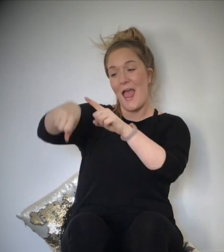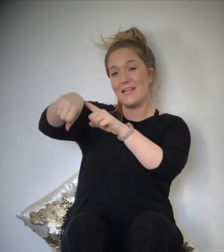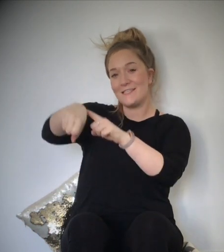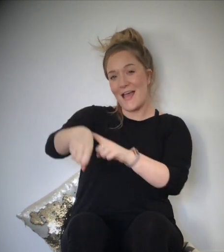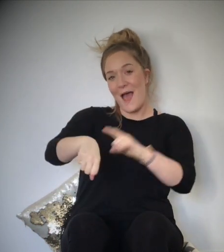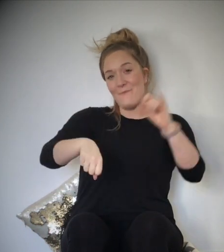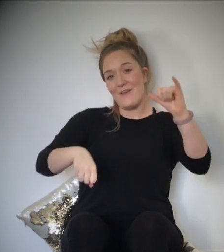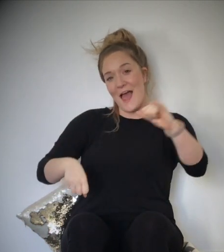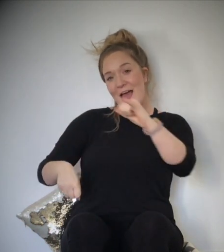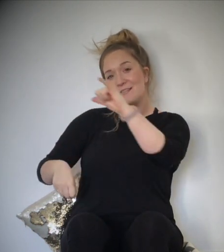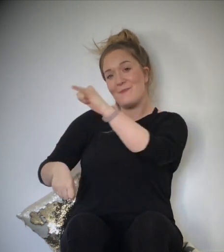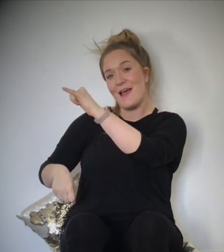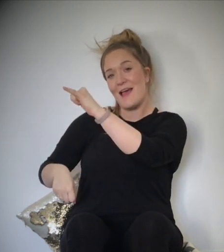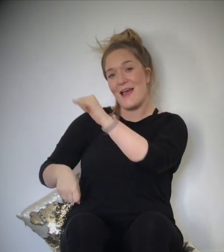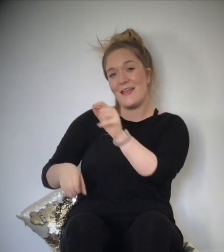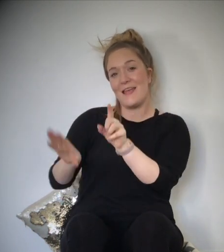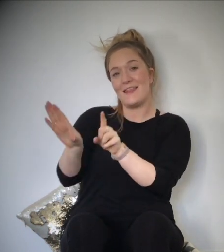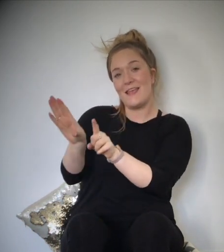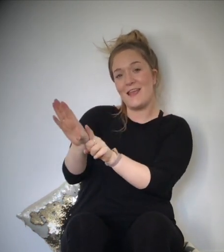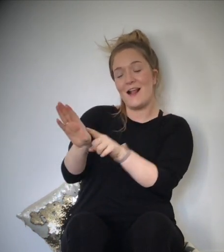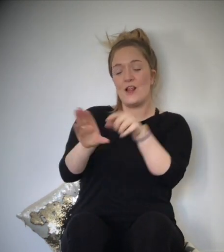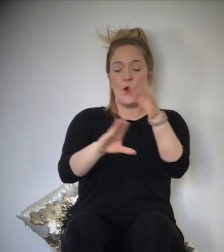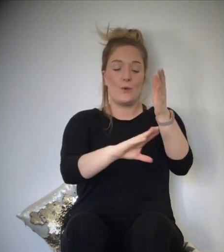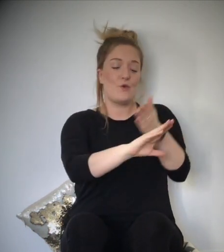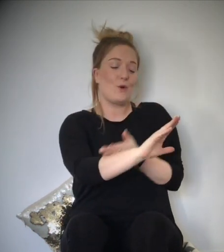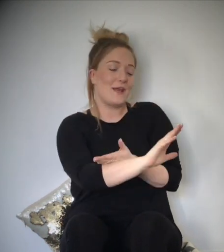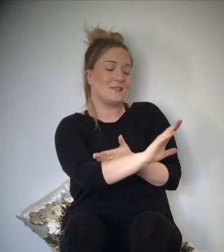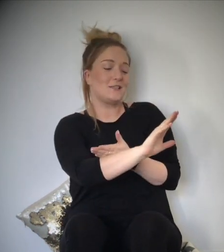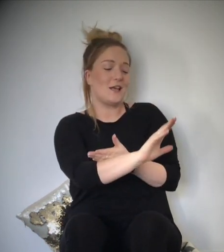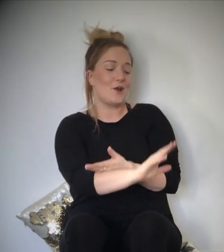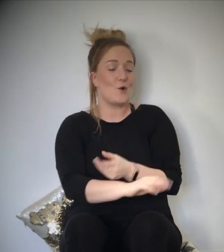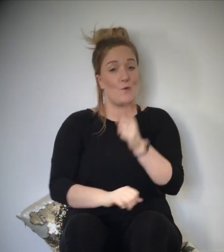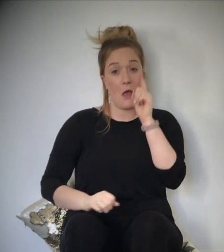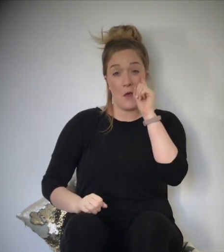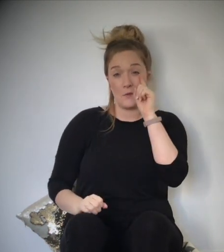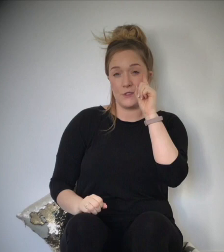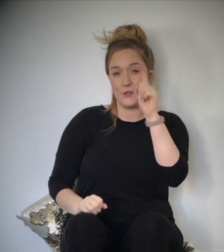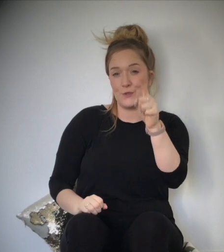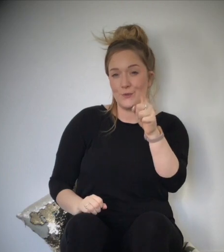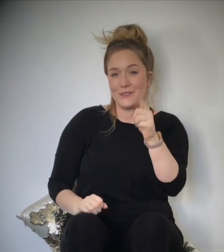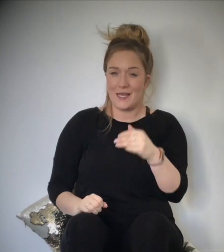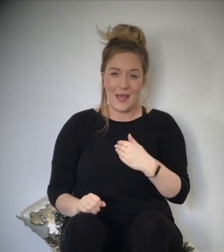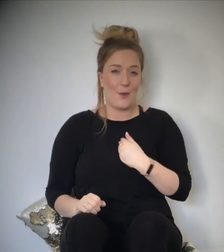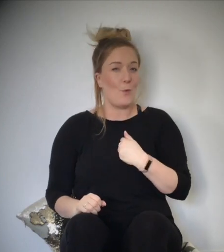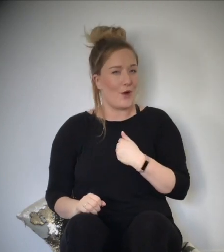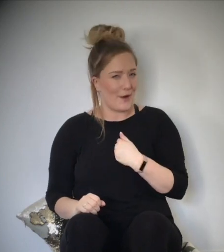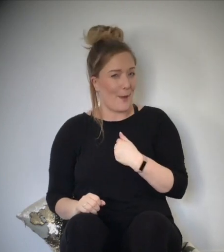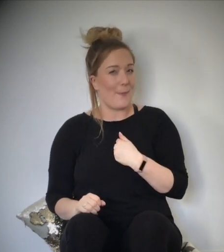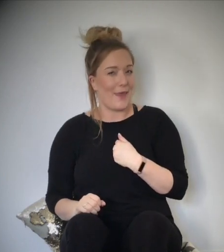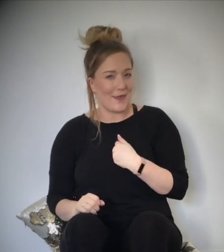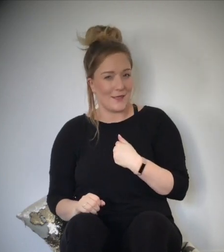Tide flies by in the yellow and green, stick around and you'll see what I mean